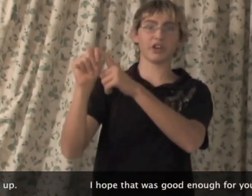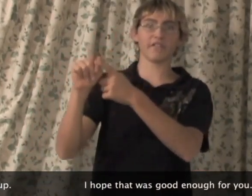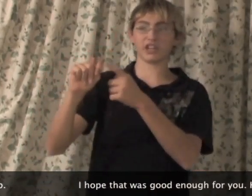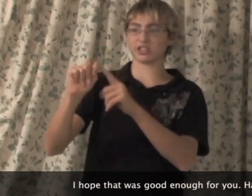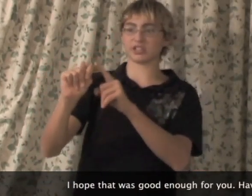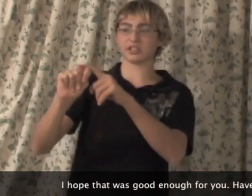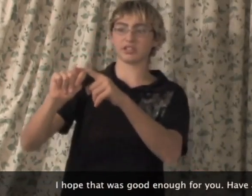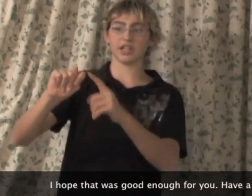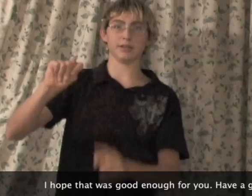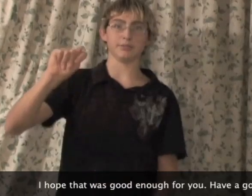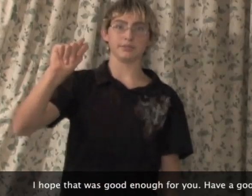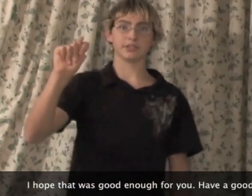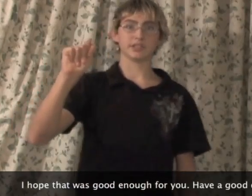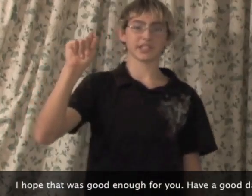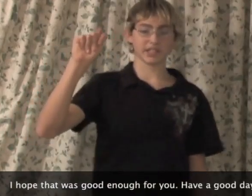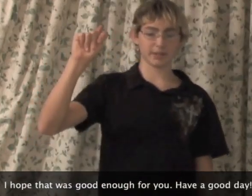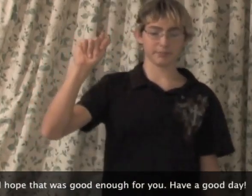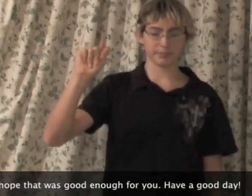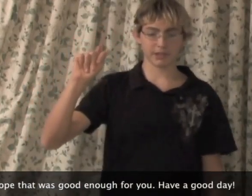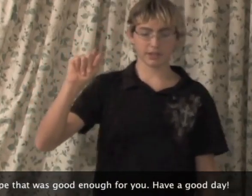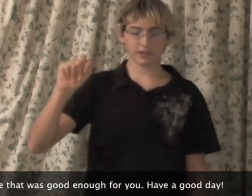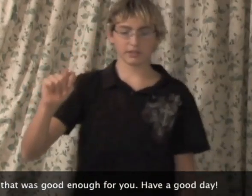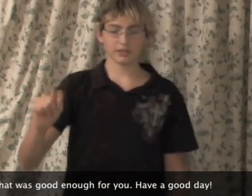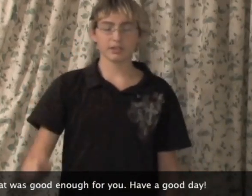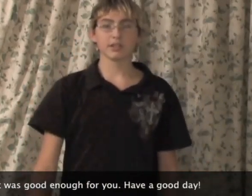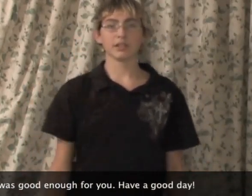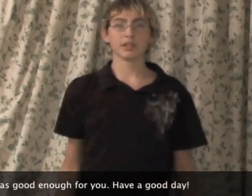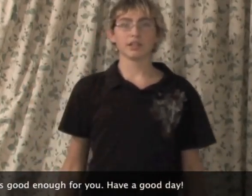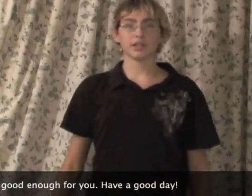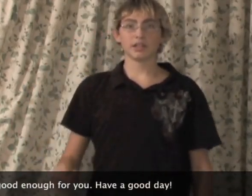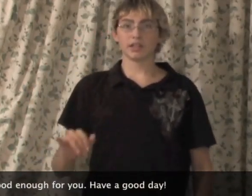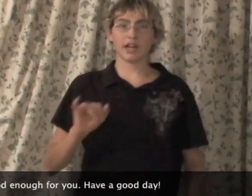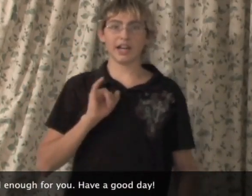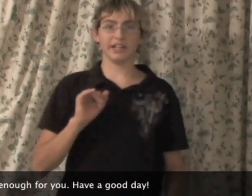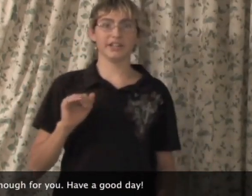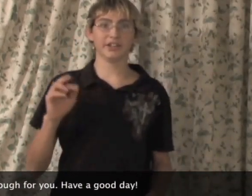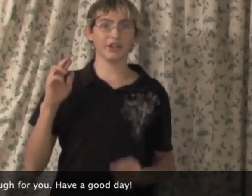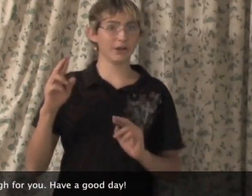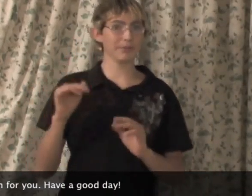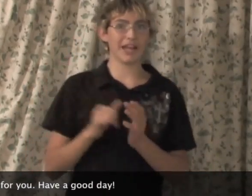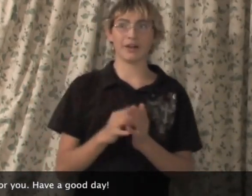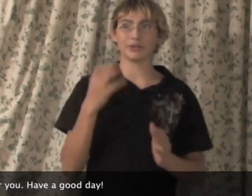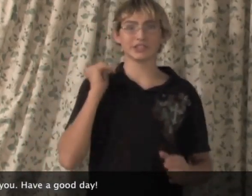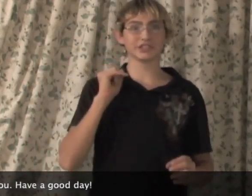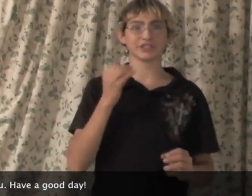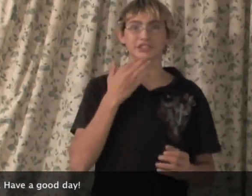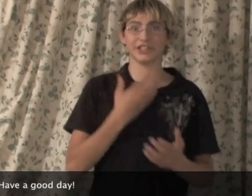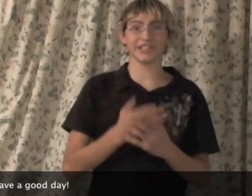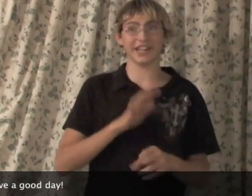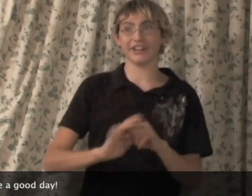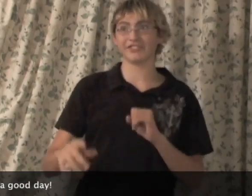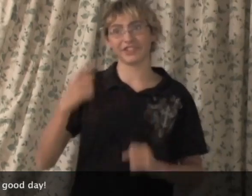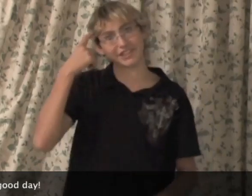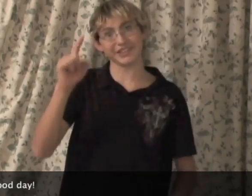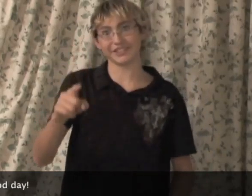over, thumb, just take it out. I hope that was good enough for you.